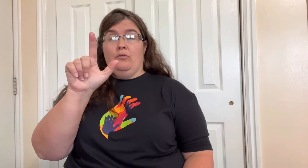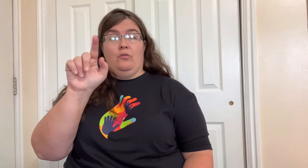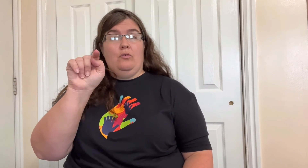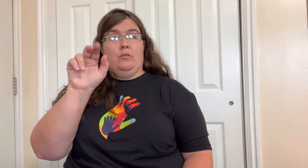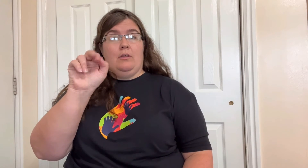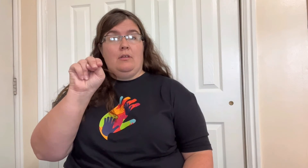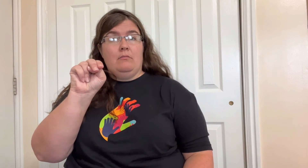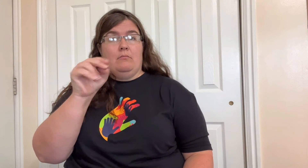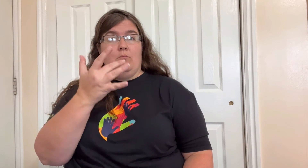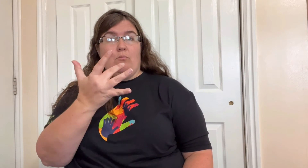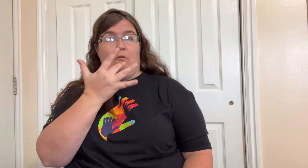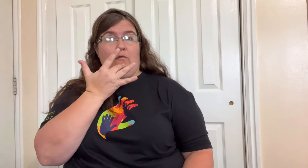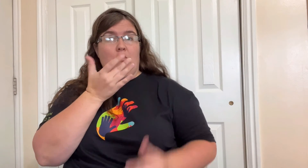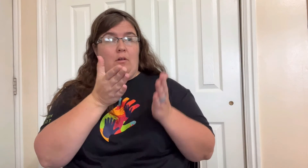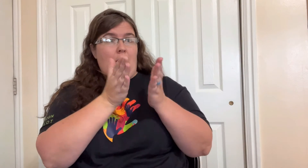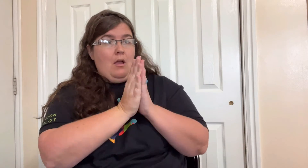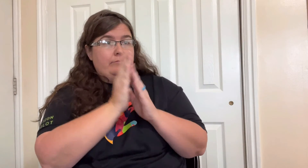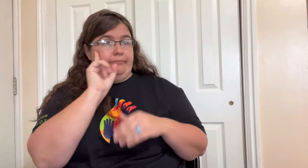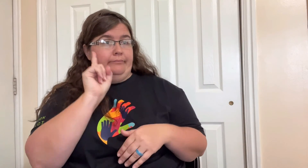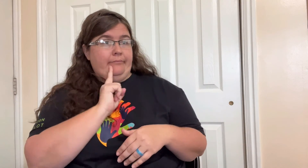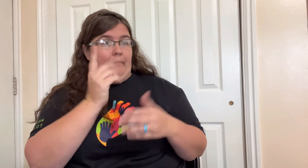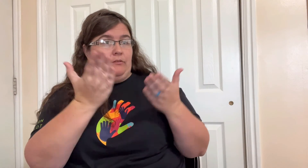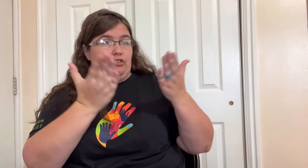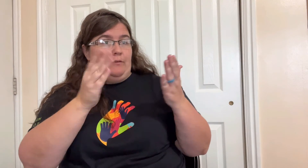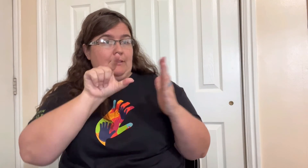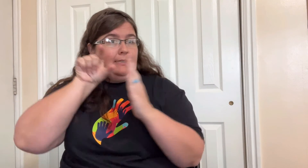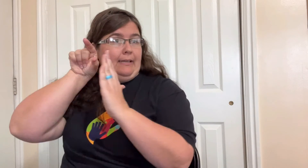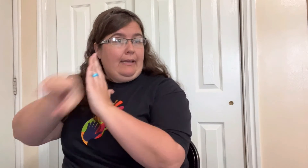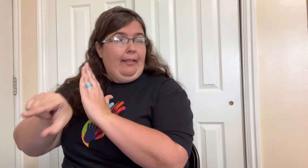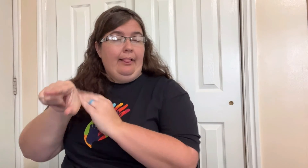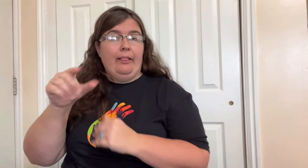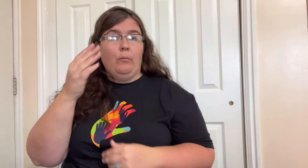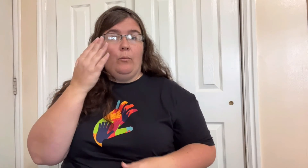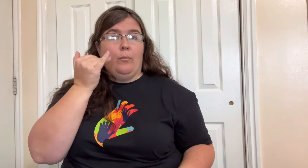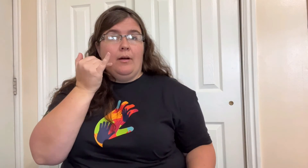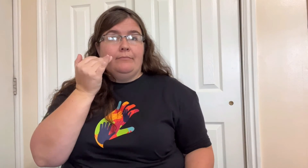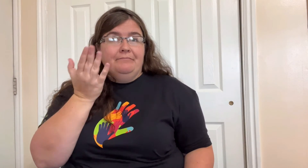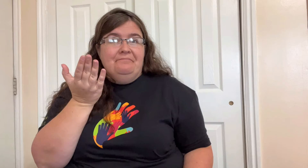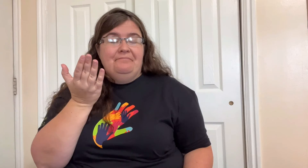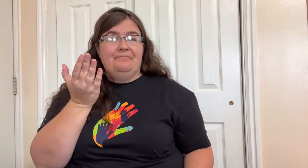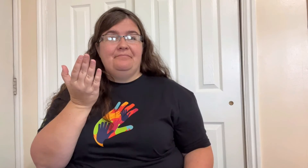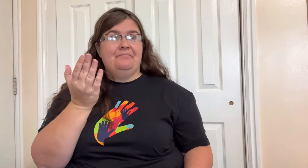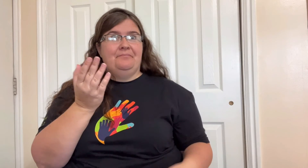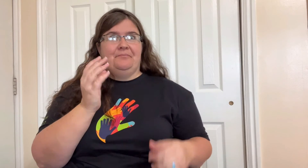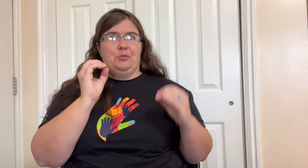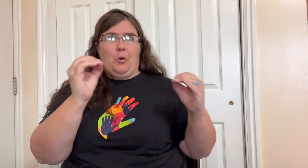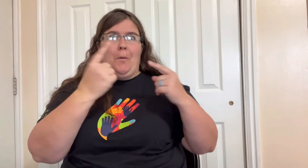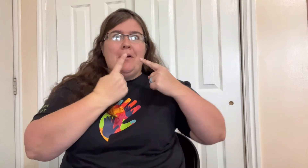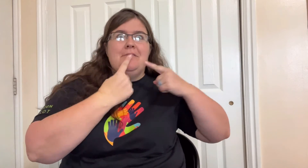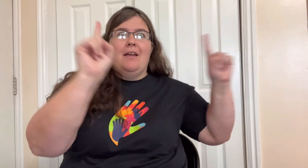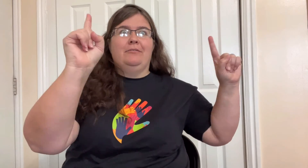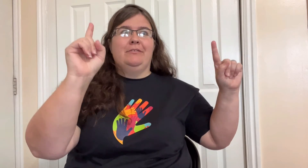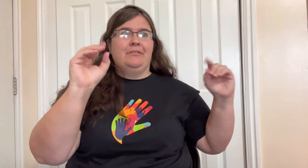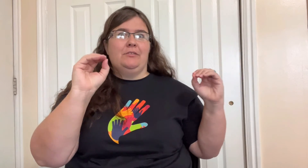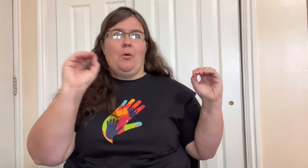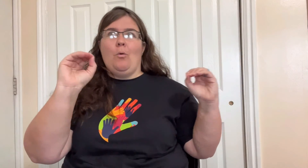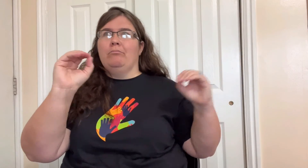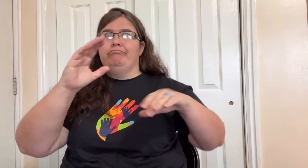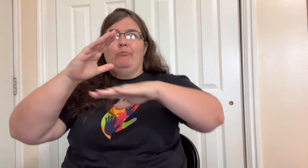sultan liked to ask a deaf person to go kill someone. Why? Because there was no announcement. There was